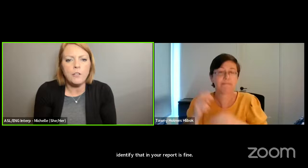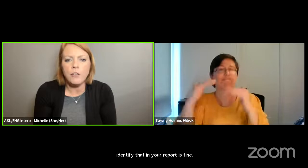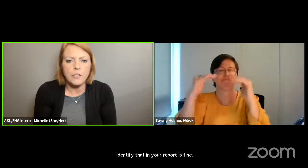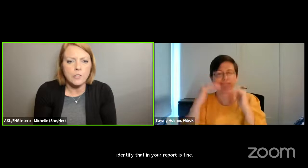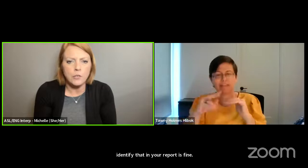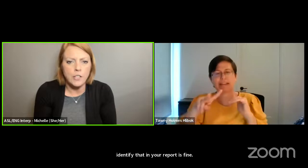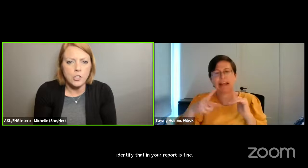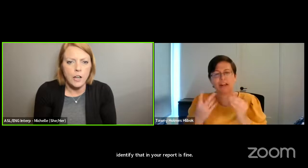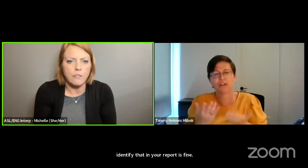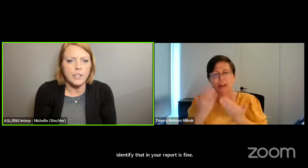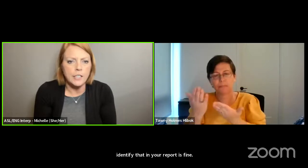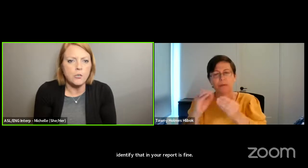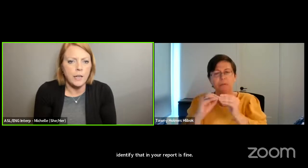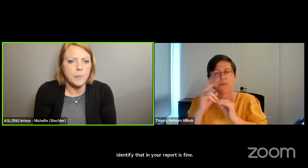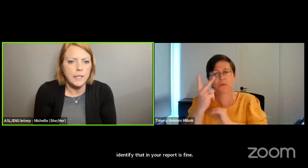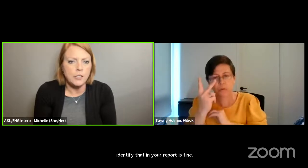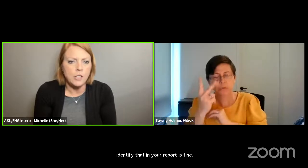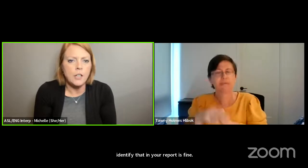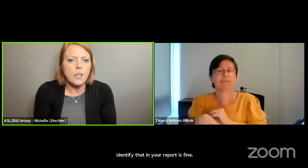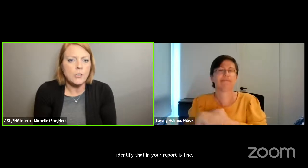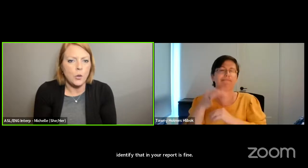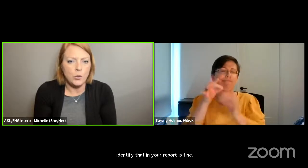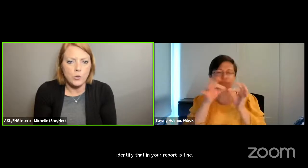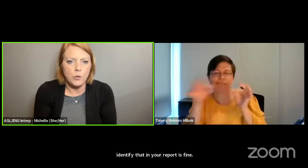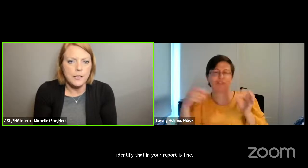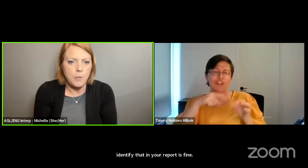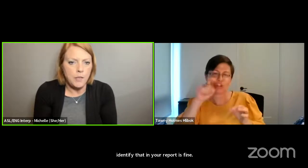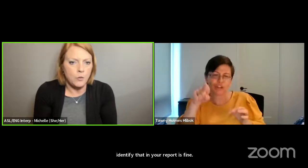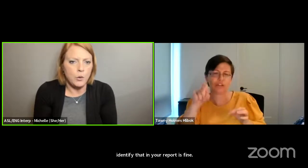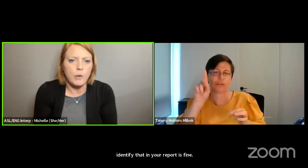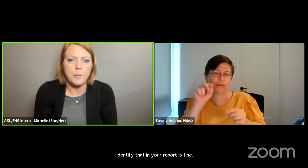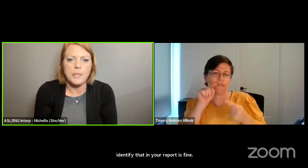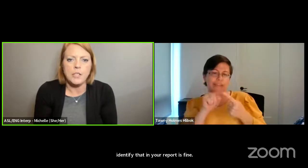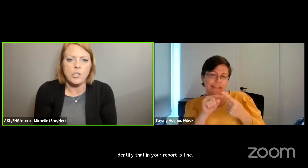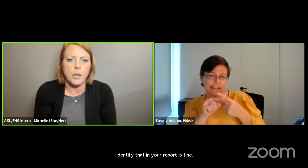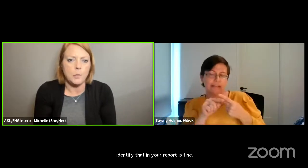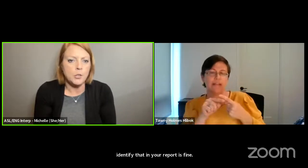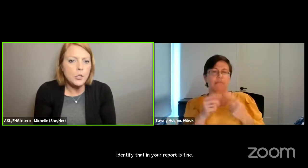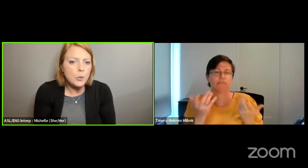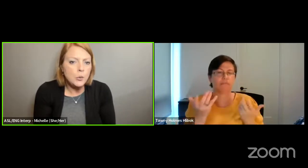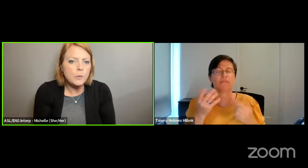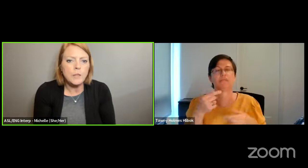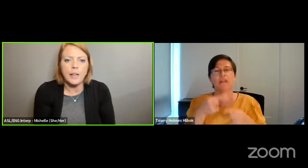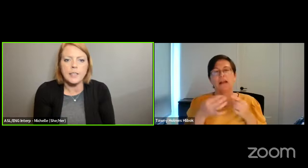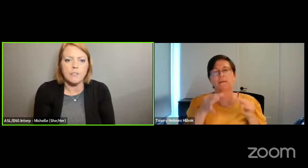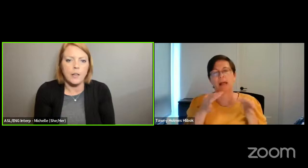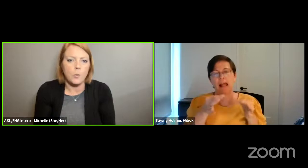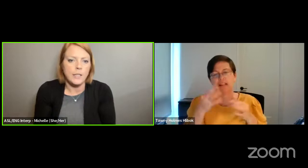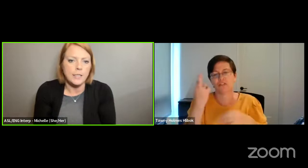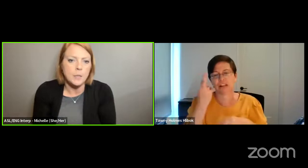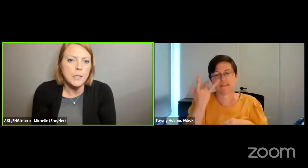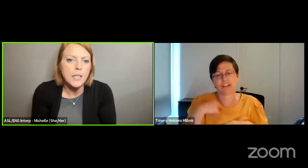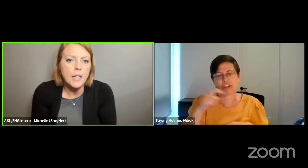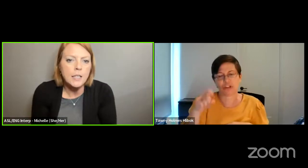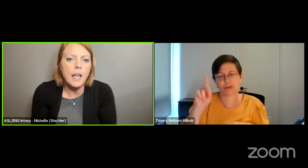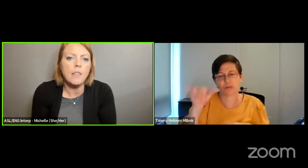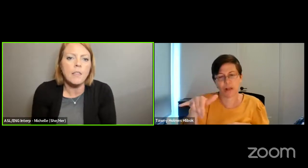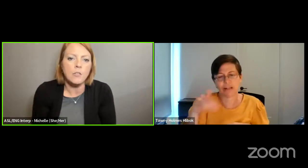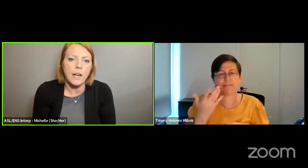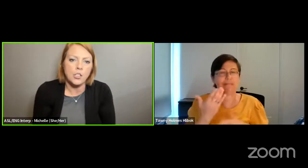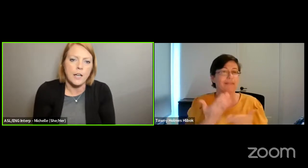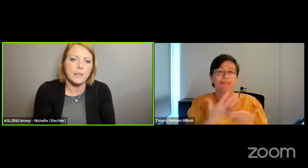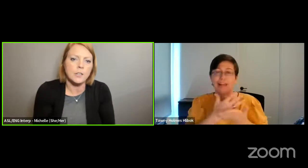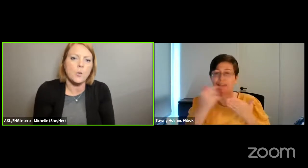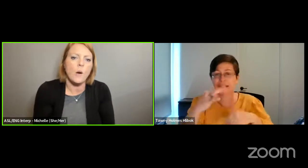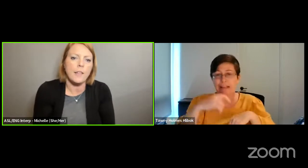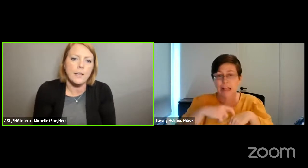Just a brief rationale for each recommendation. So you'll do the same thing for recommendation number 2, identify what needs to be done, and